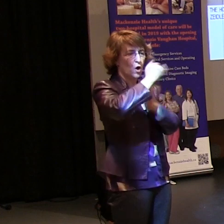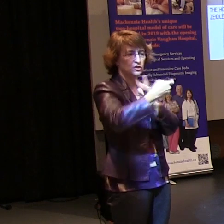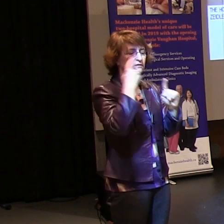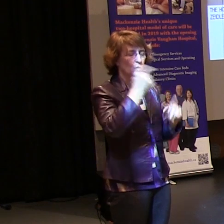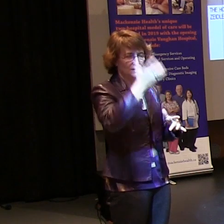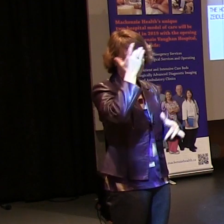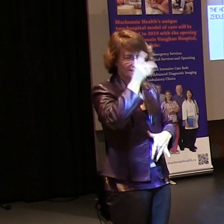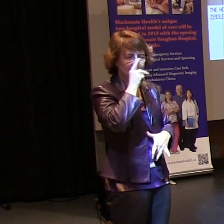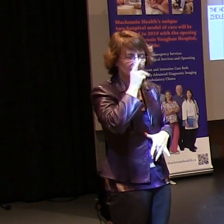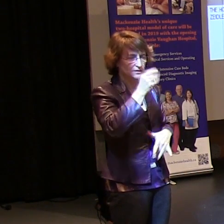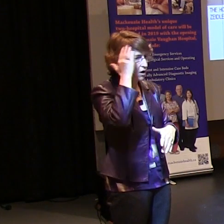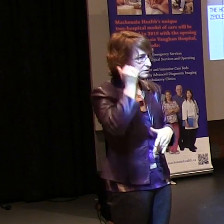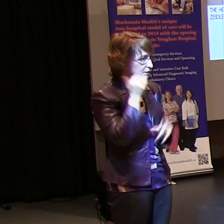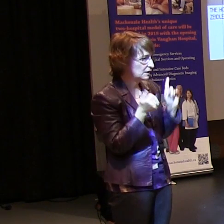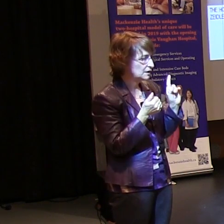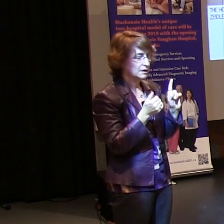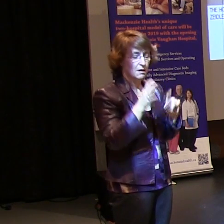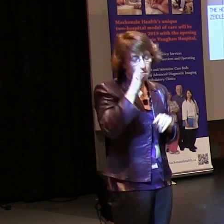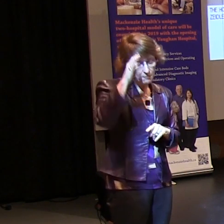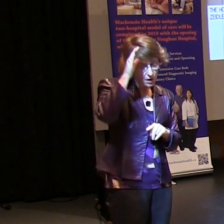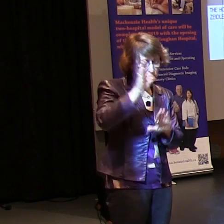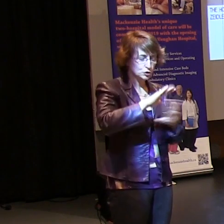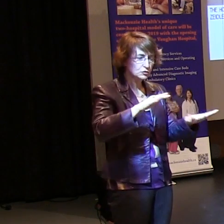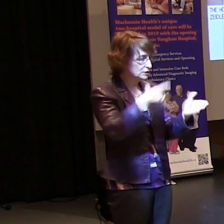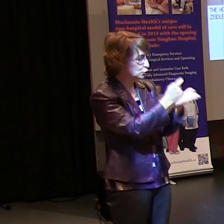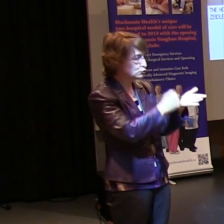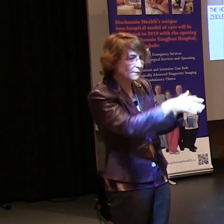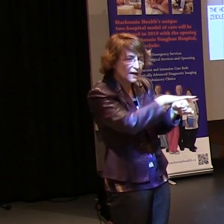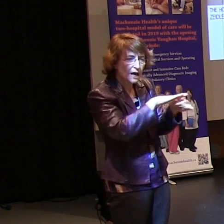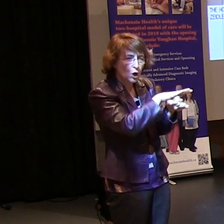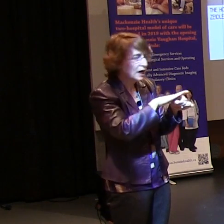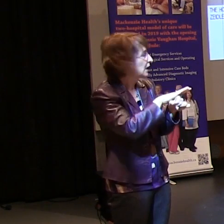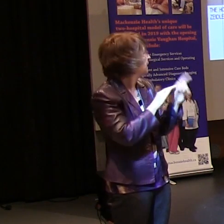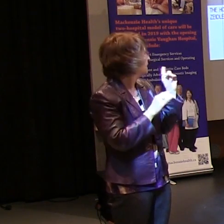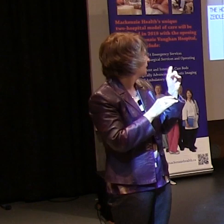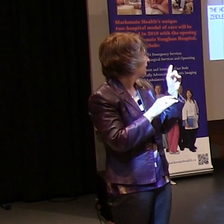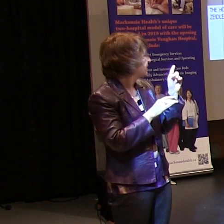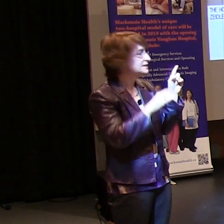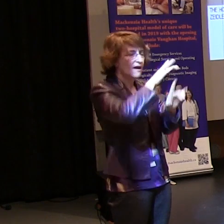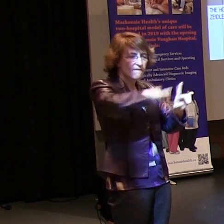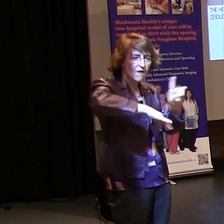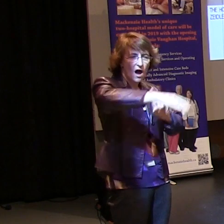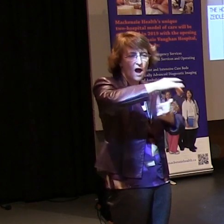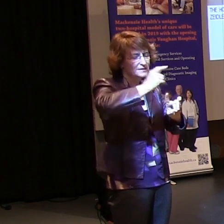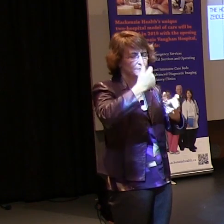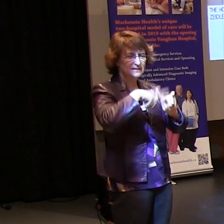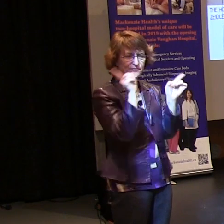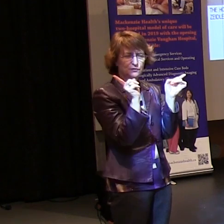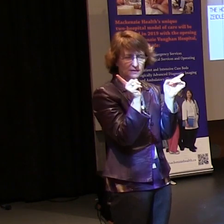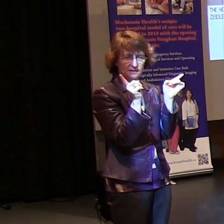Kids, parents, children, treatment area, and how this environment become different